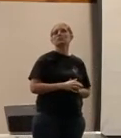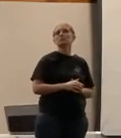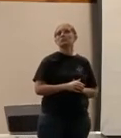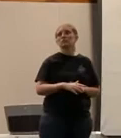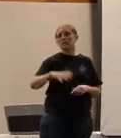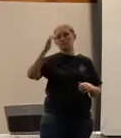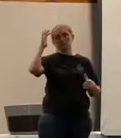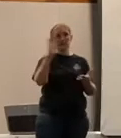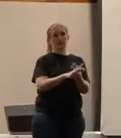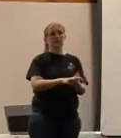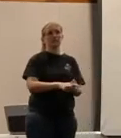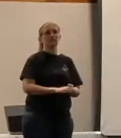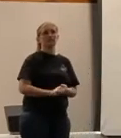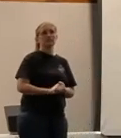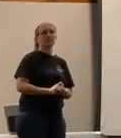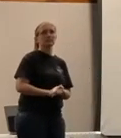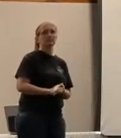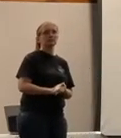Believe it.